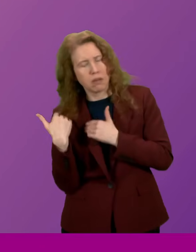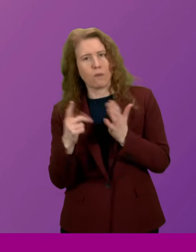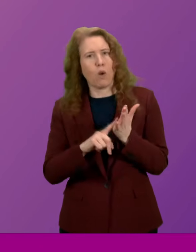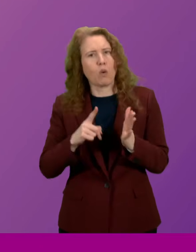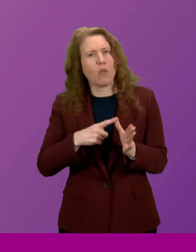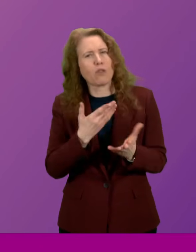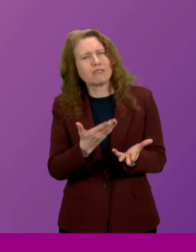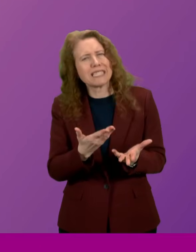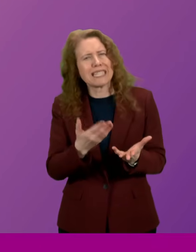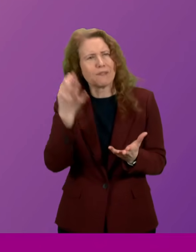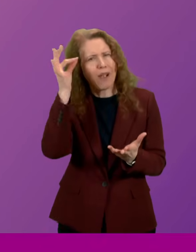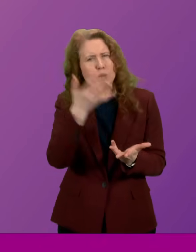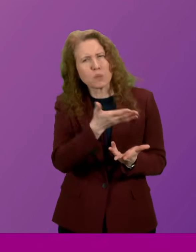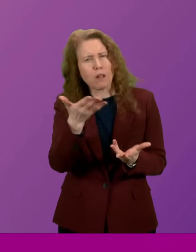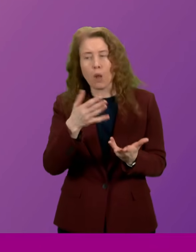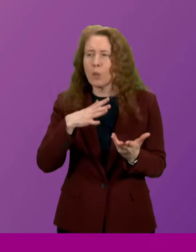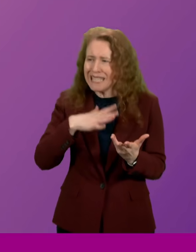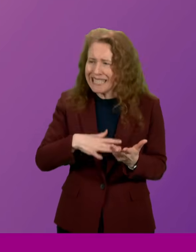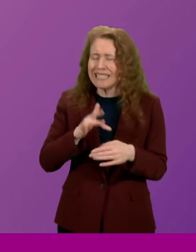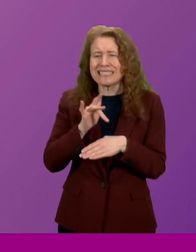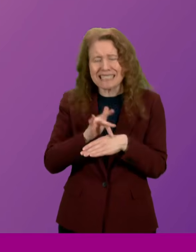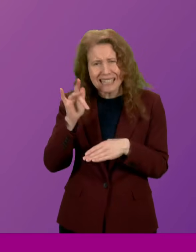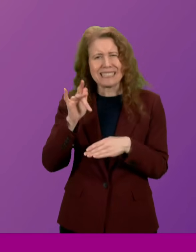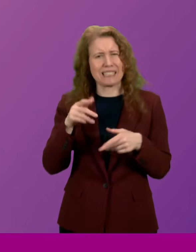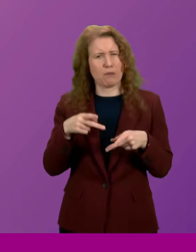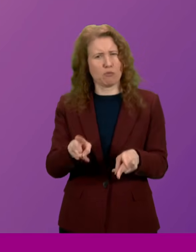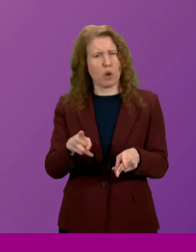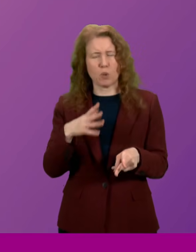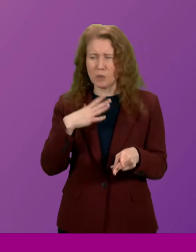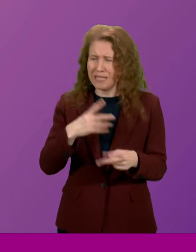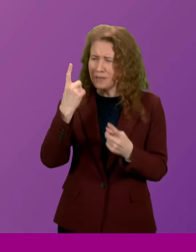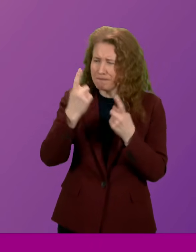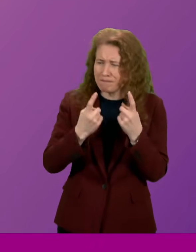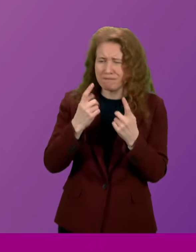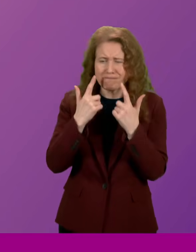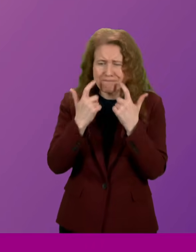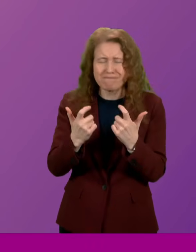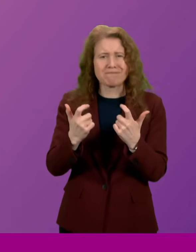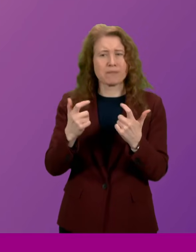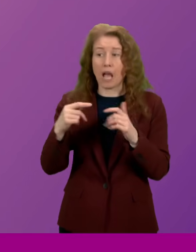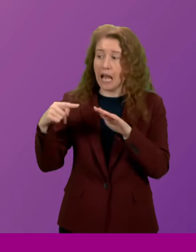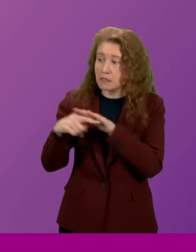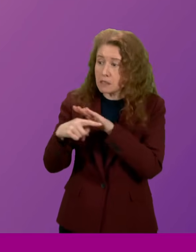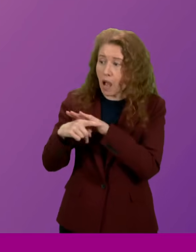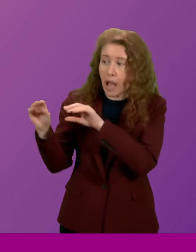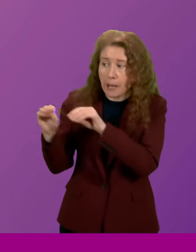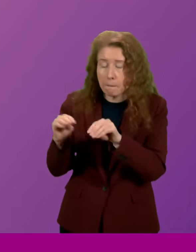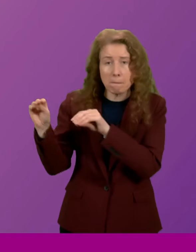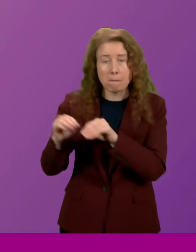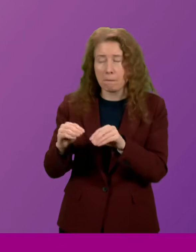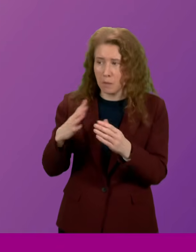pieces. We need to have a sensitive approach to the whole question of asylum and